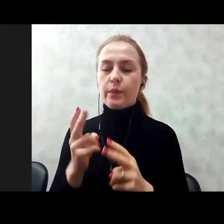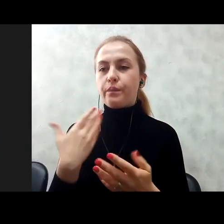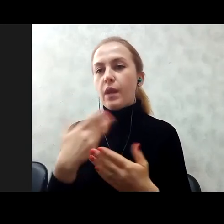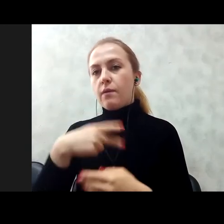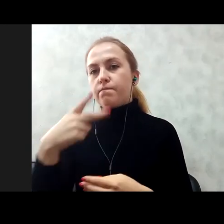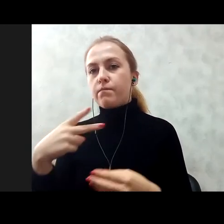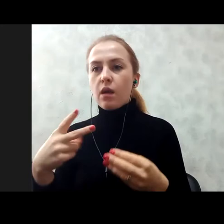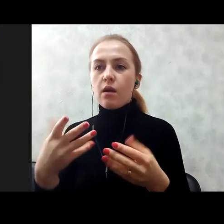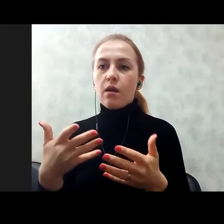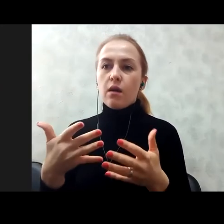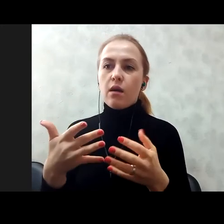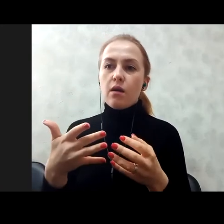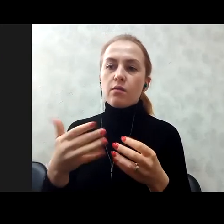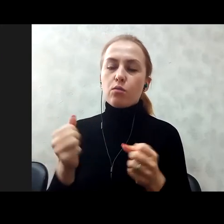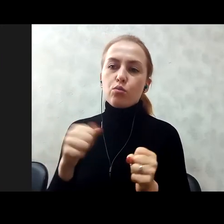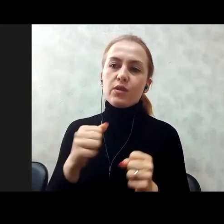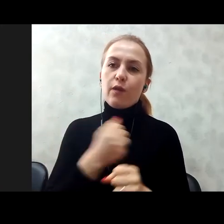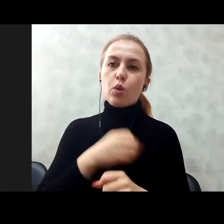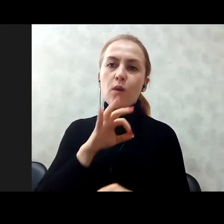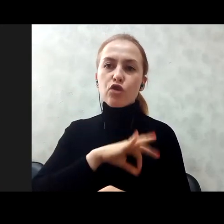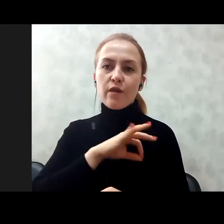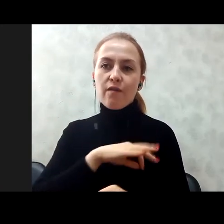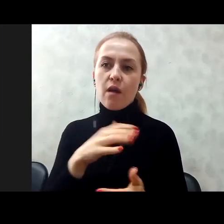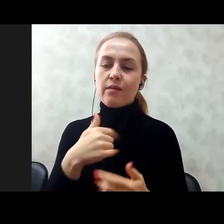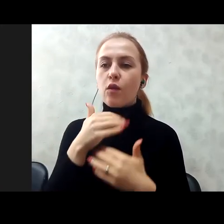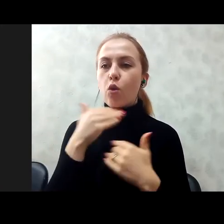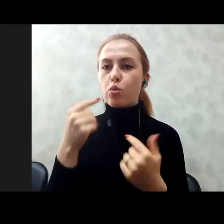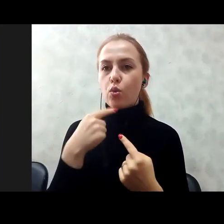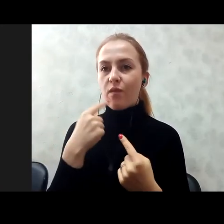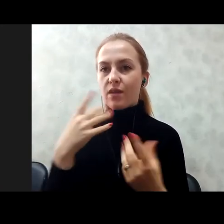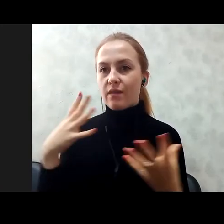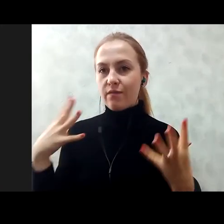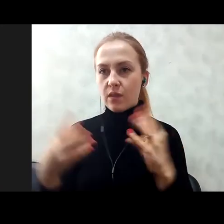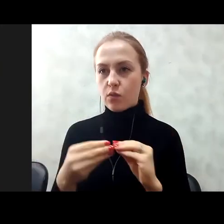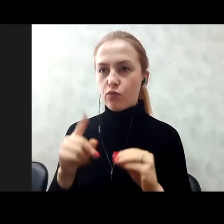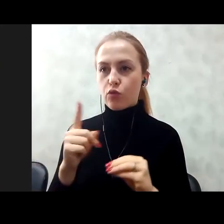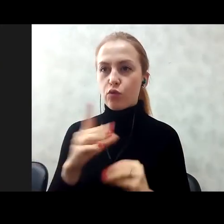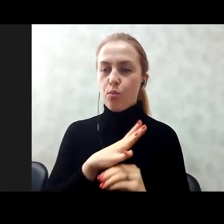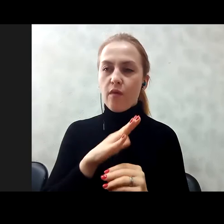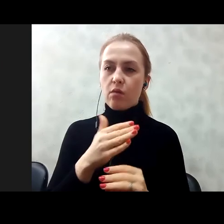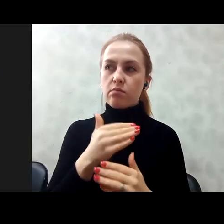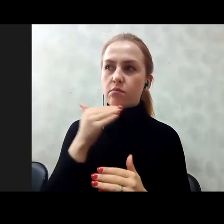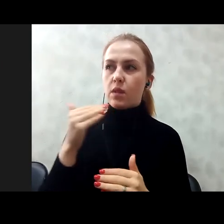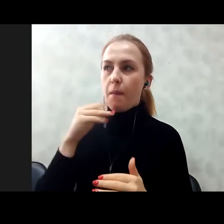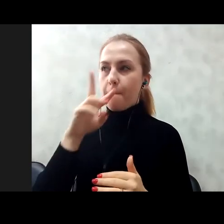sometimes because of mistakes or some outright abuse,